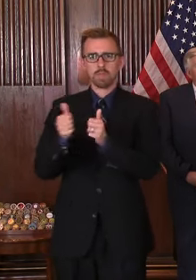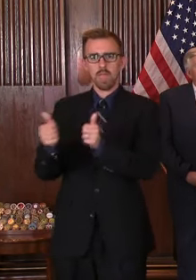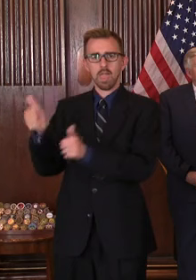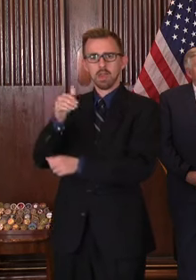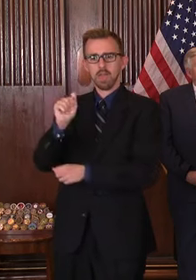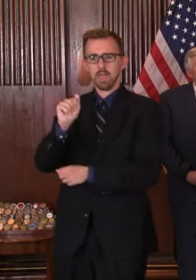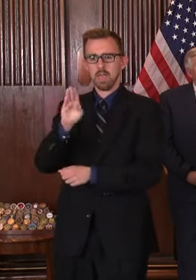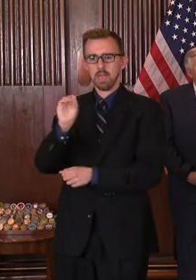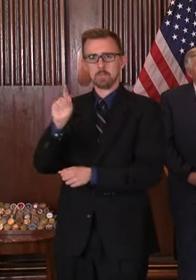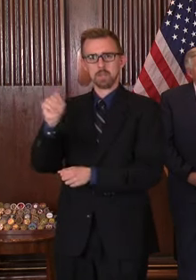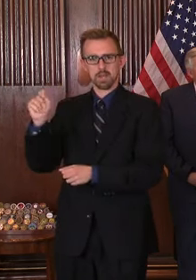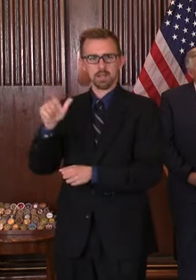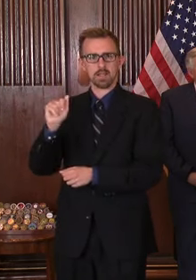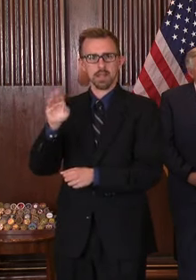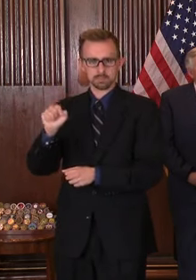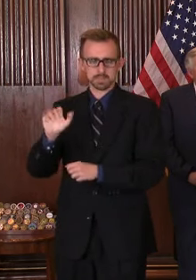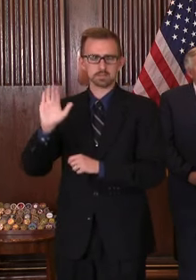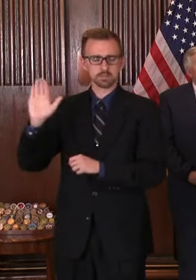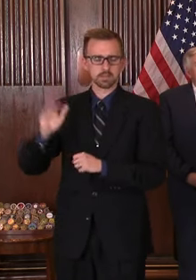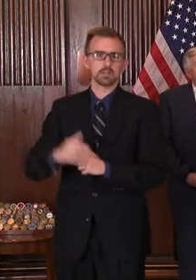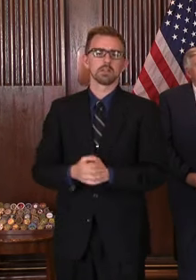Labs